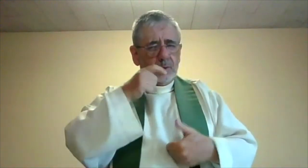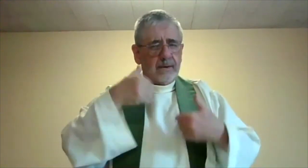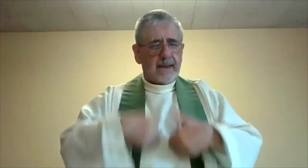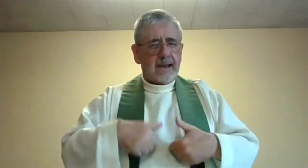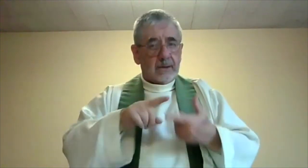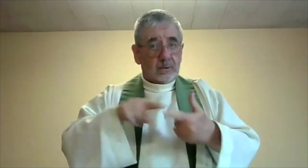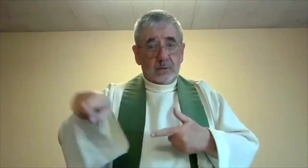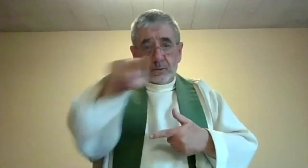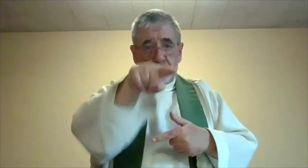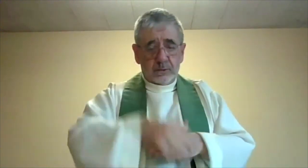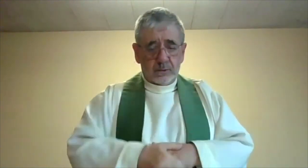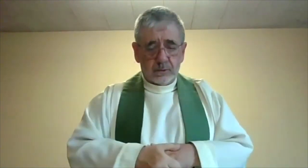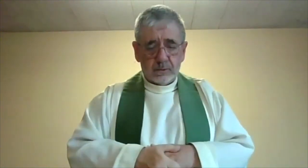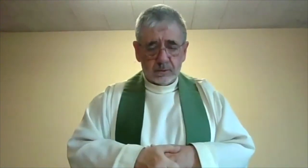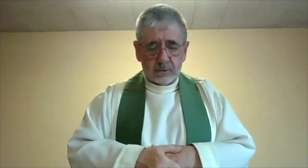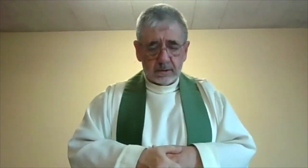Who am I to you?"